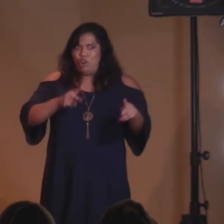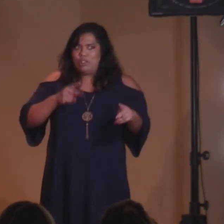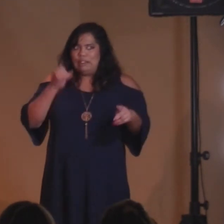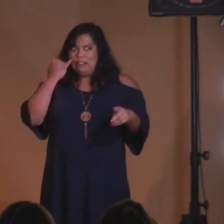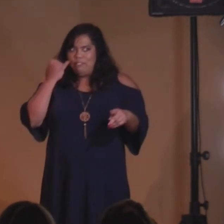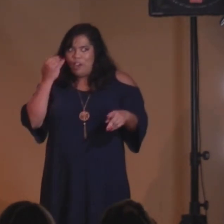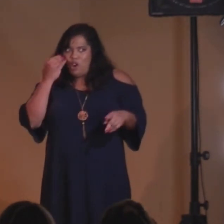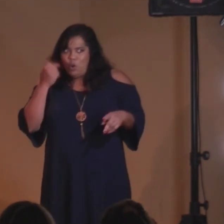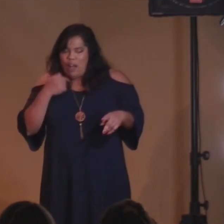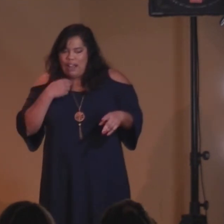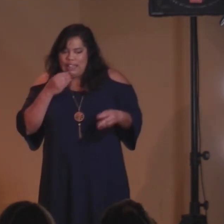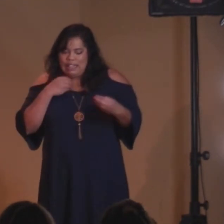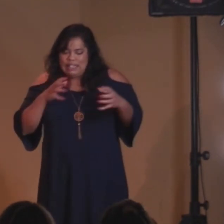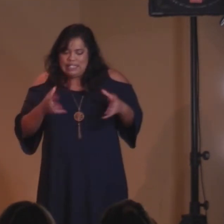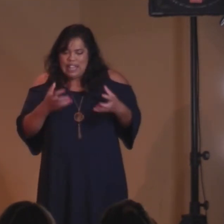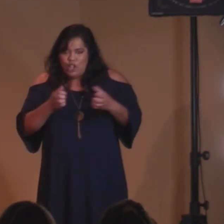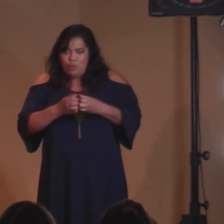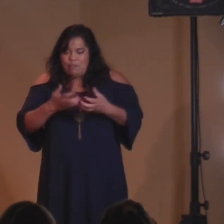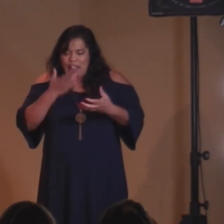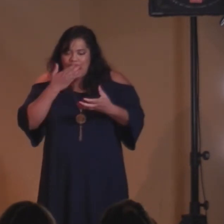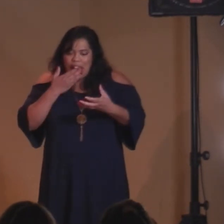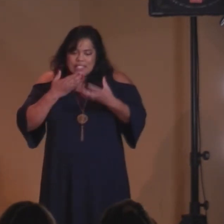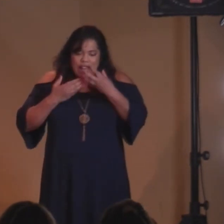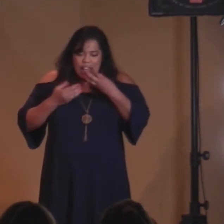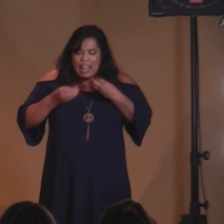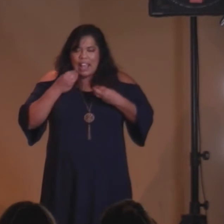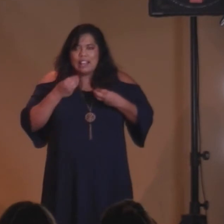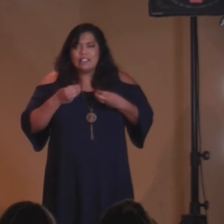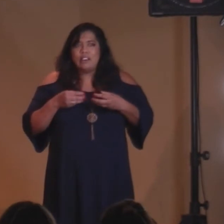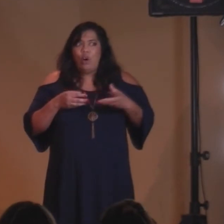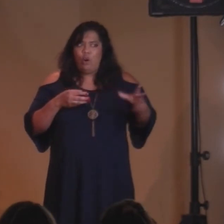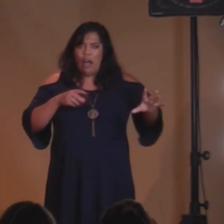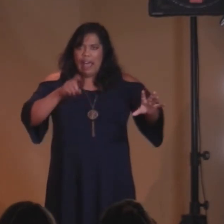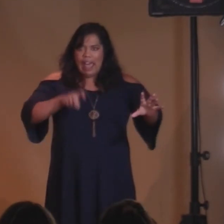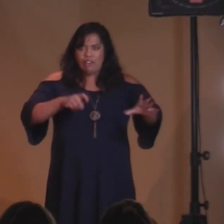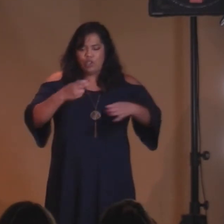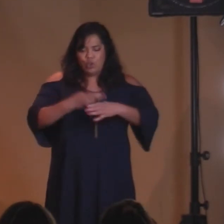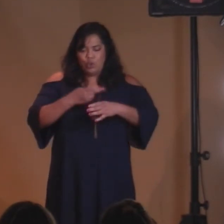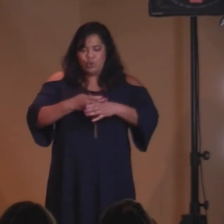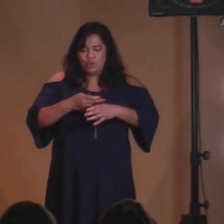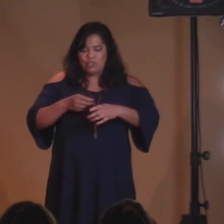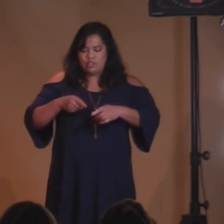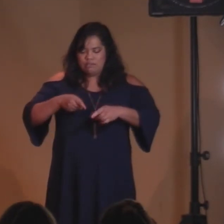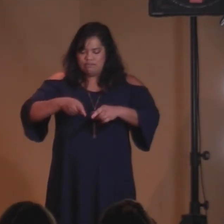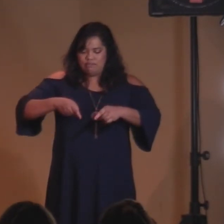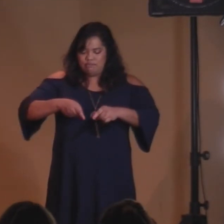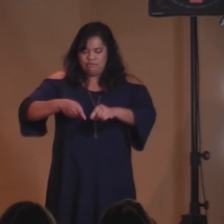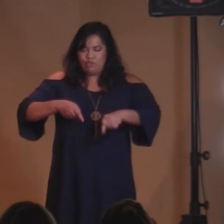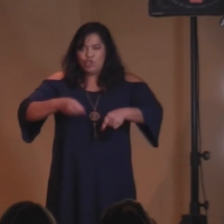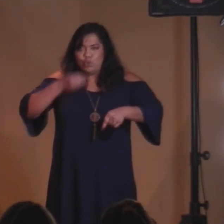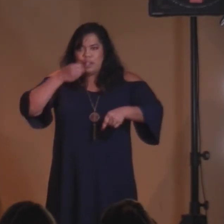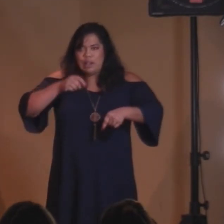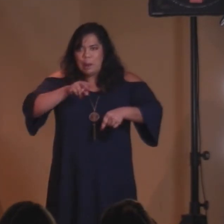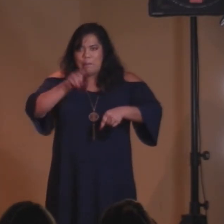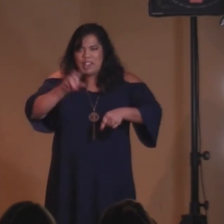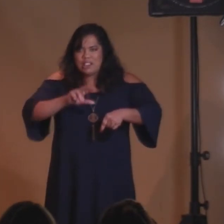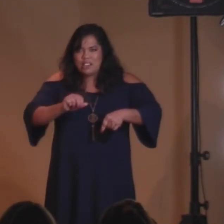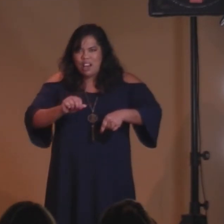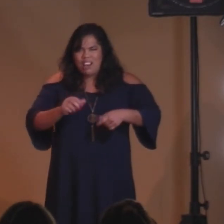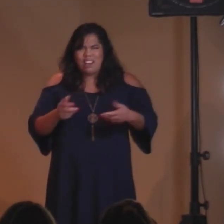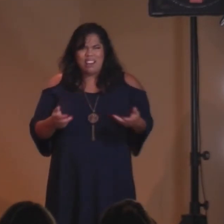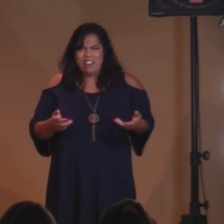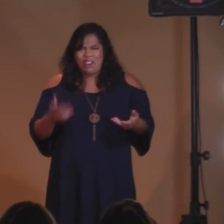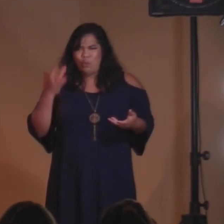is. I'm going to eat pizza with a knife and a fork, because I don't want, you know, I have to put on air. Why? It's